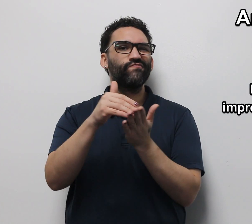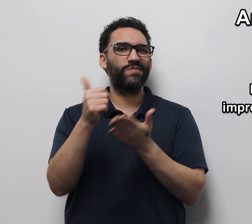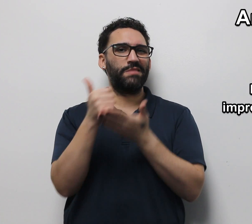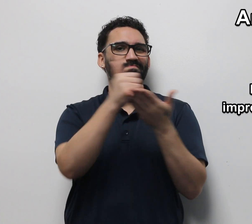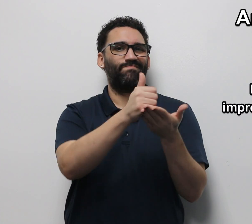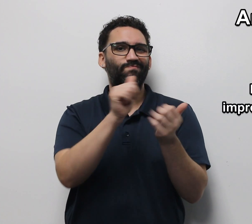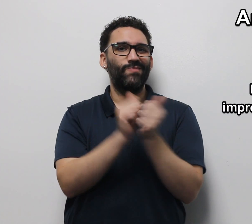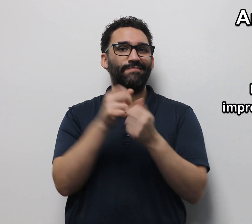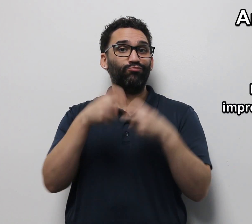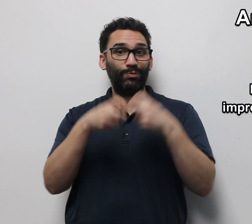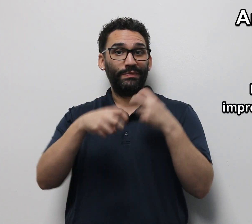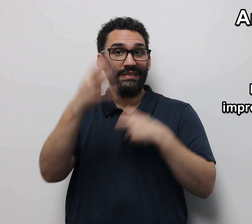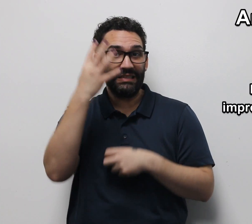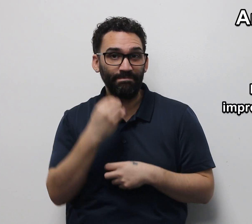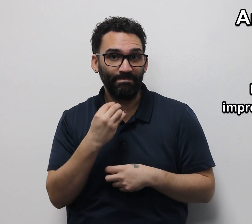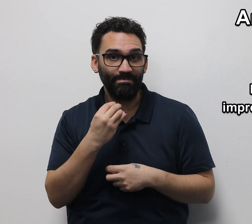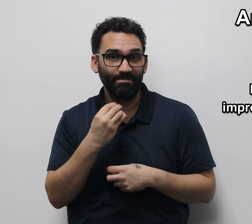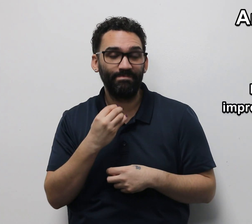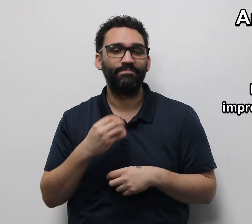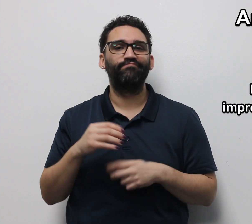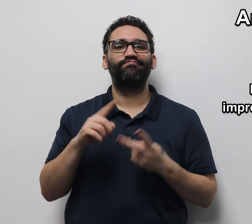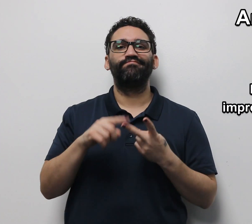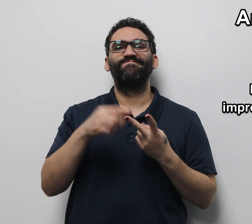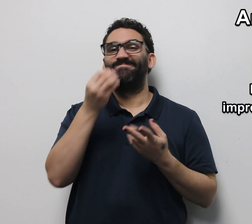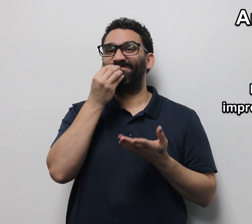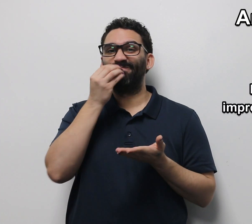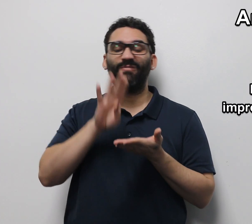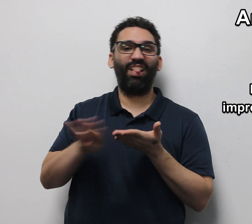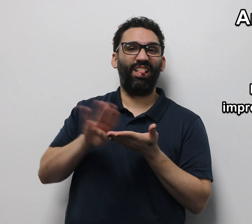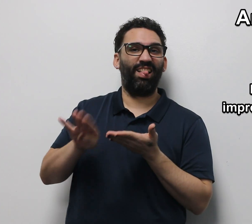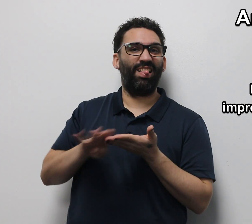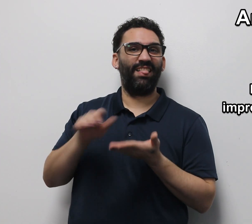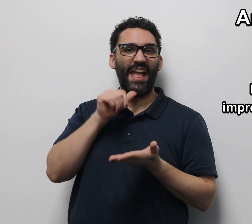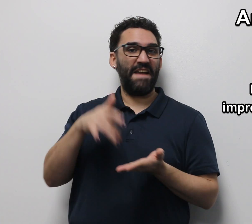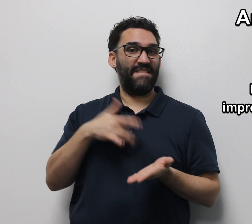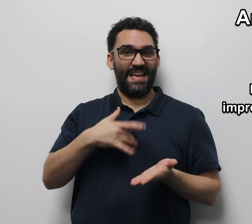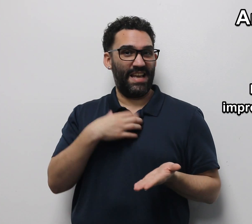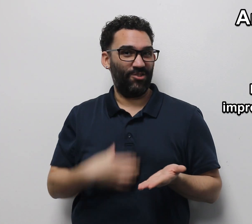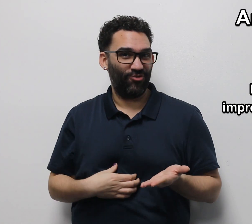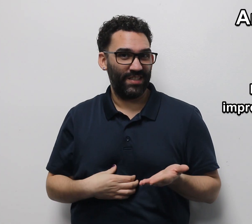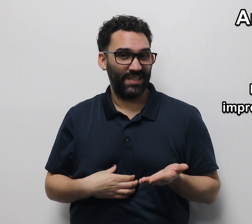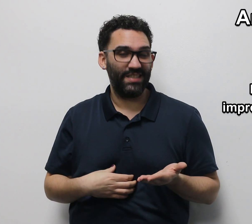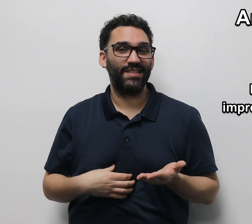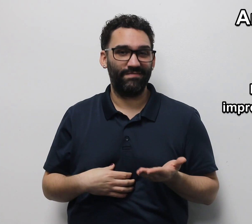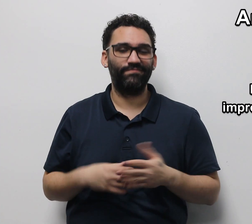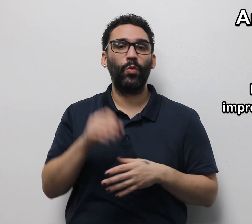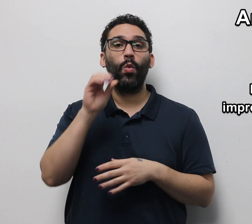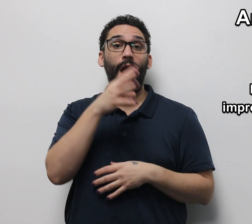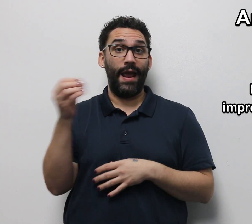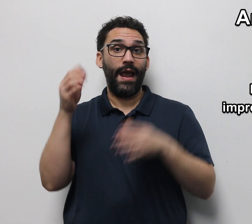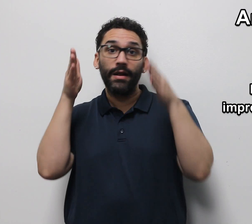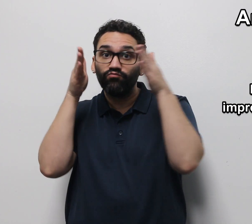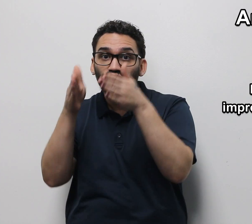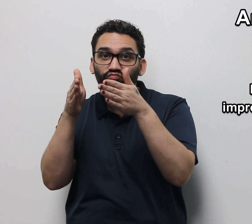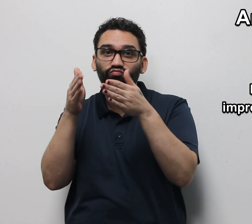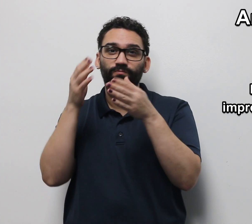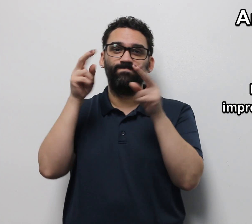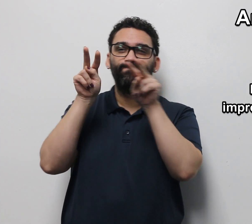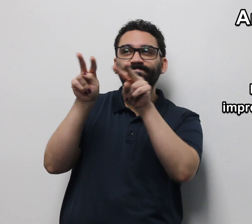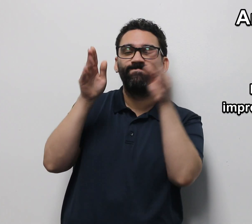Oftentimes, this medication helps people that struggle with sleeping, if they do not have an appetite, or if they need help